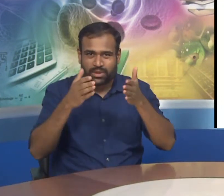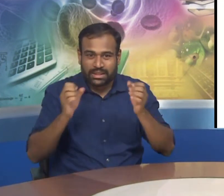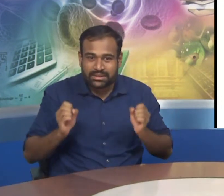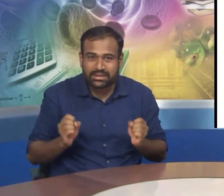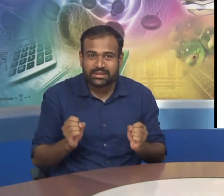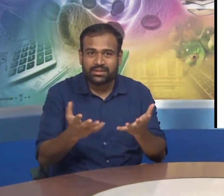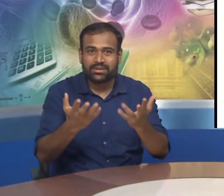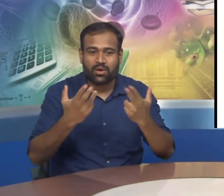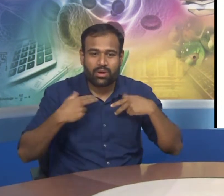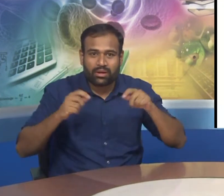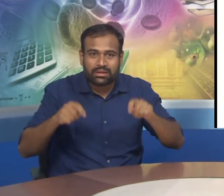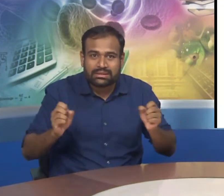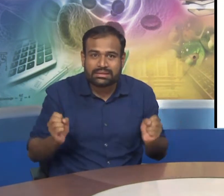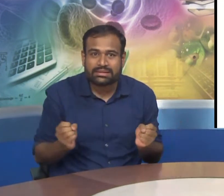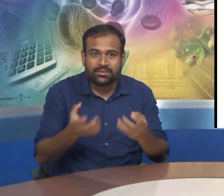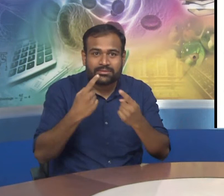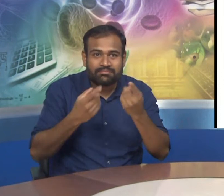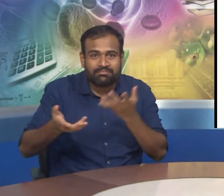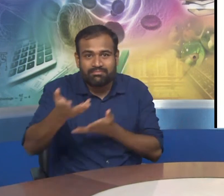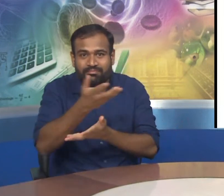Original jurisdiction.